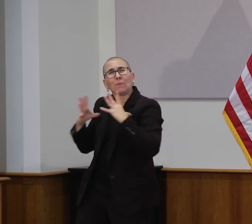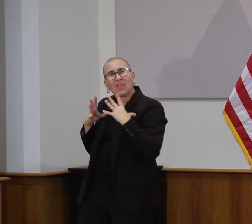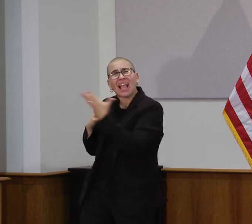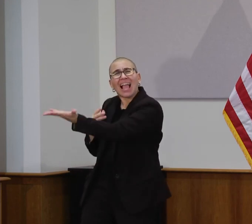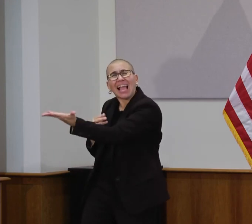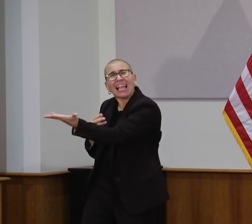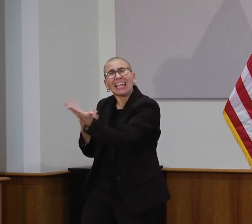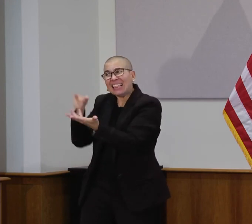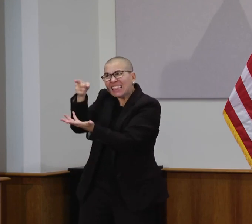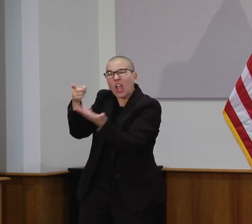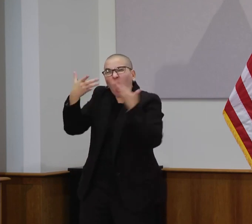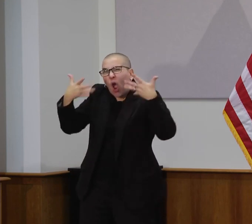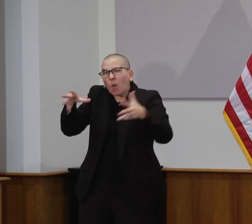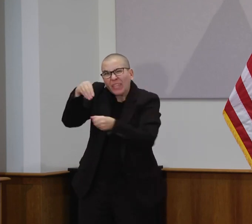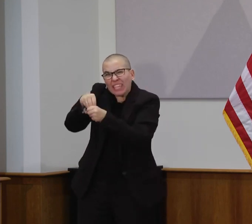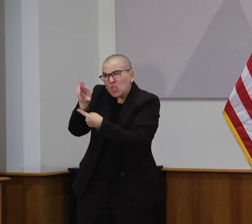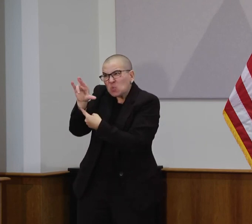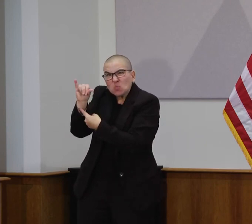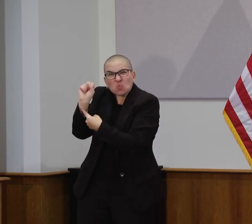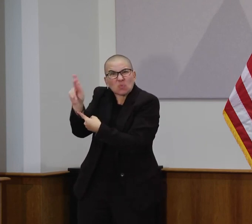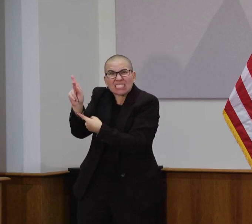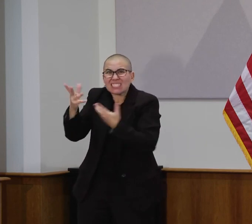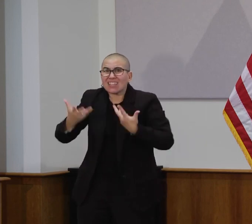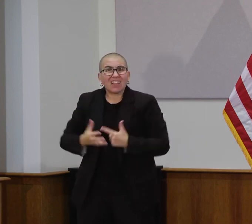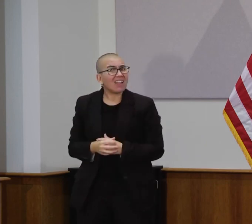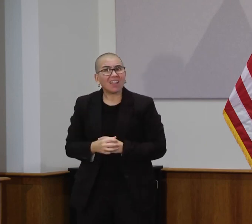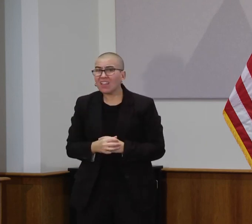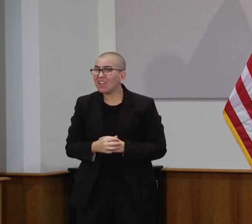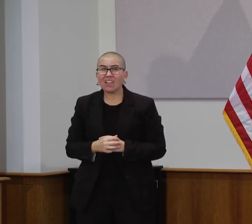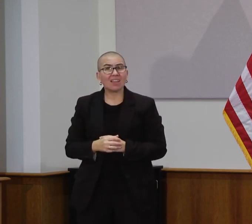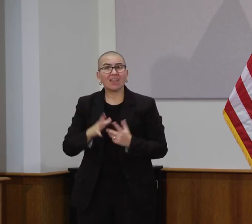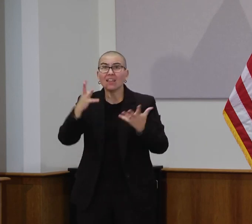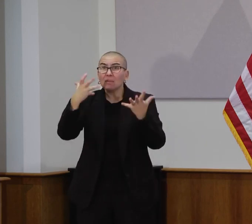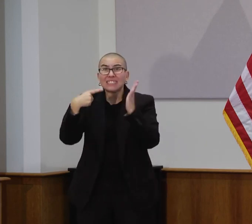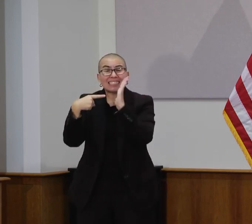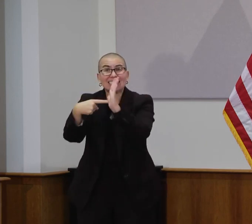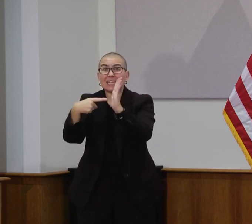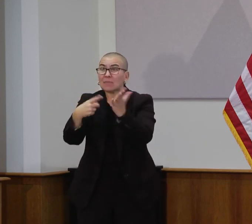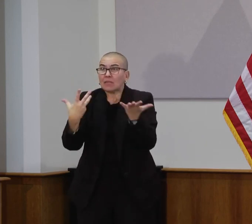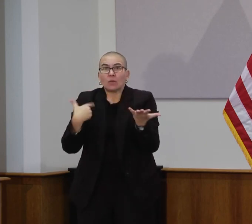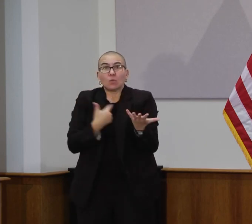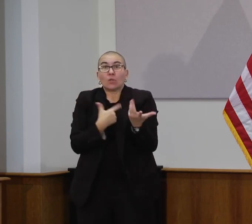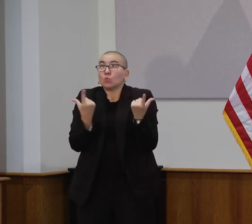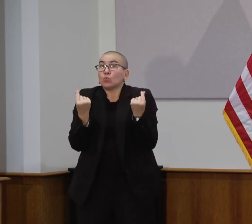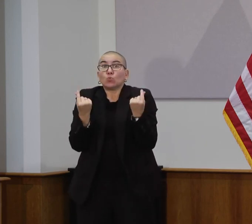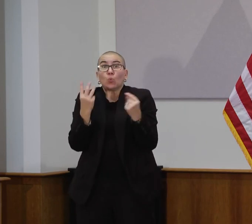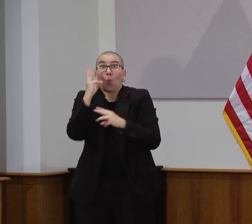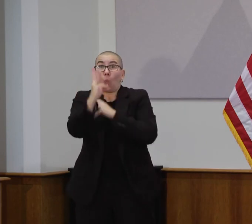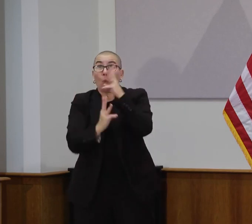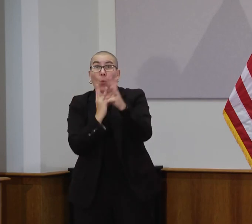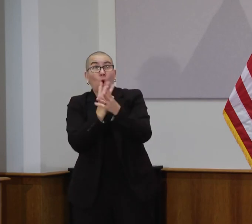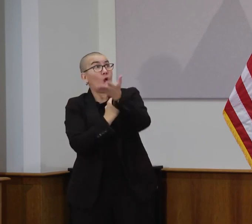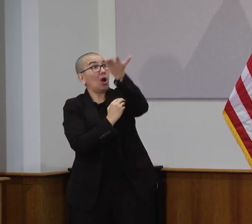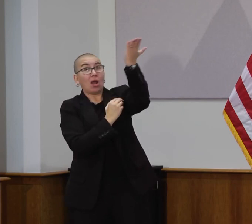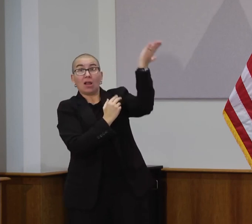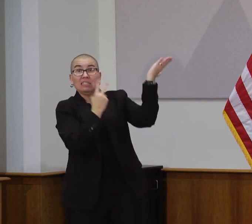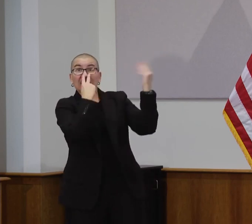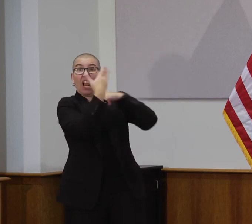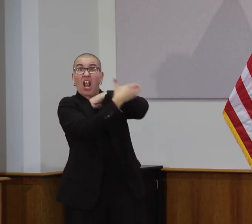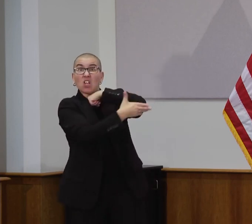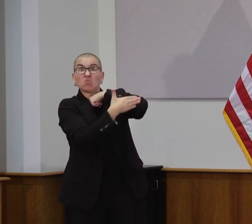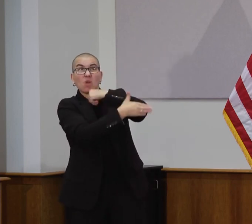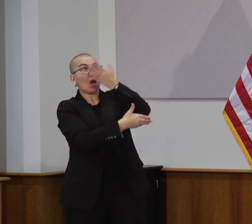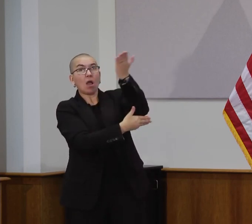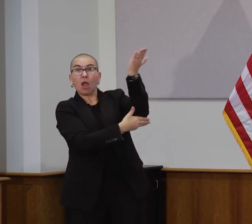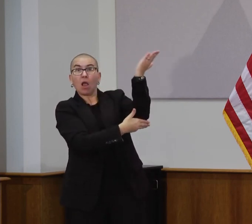We can make a difference. There are absolute examples of this, both globally and here in the United States. And we have done it for